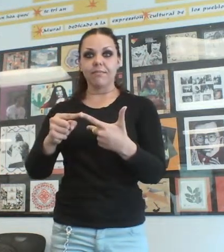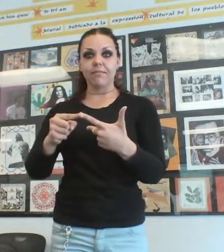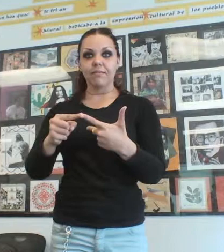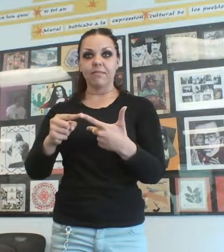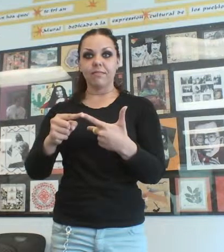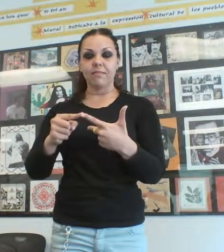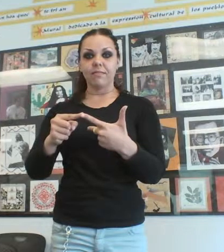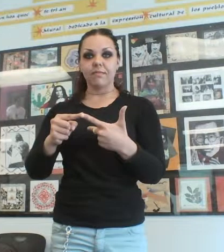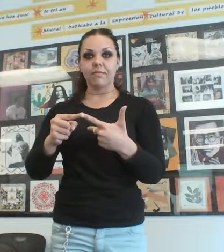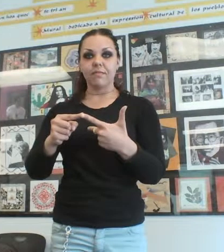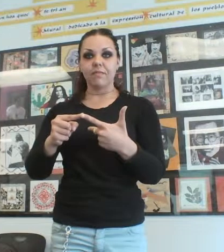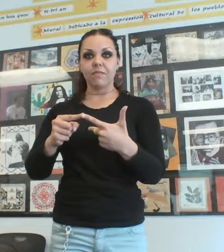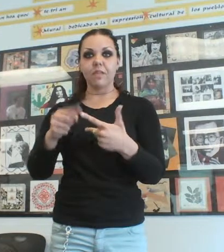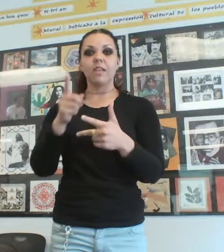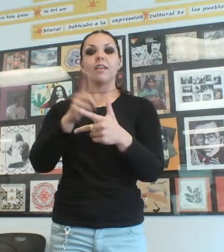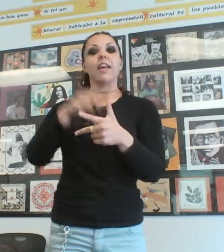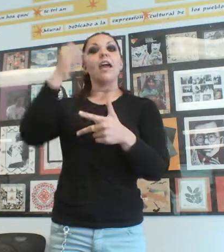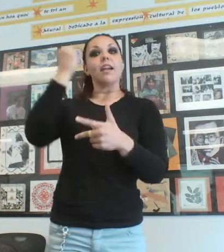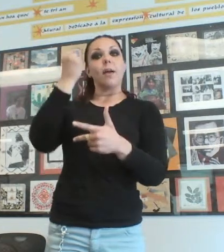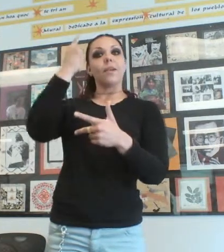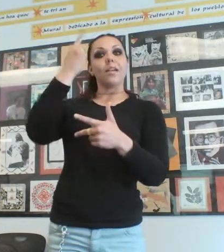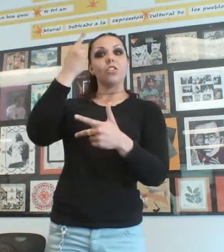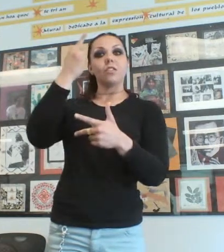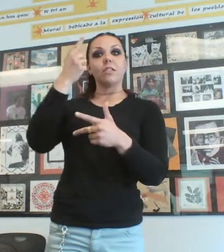Part of comprehension, analyzing part of comprehension.